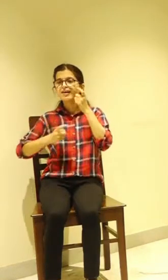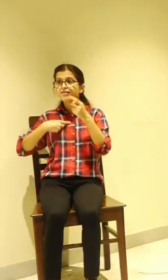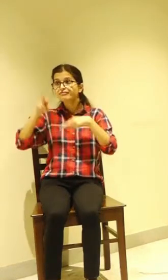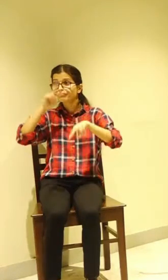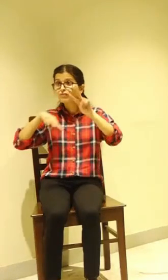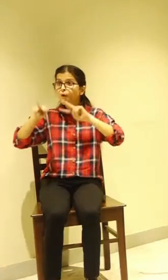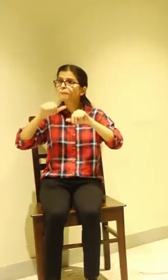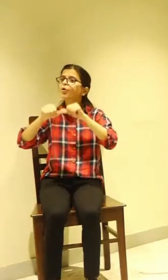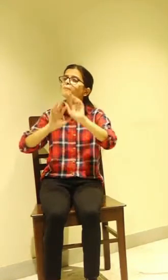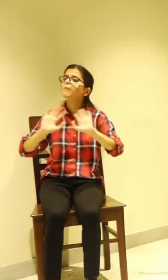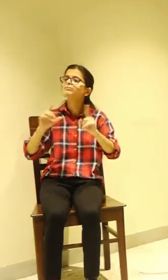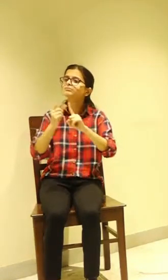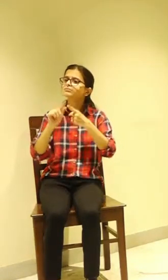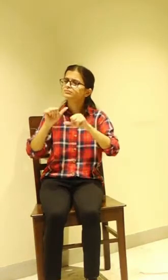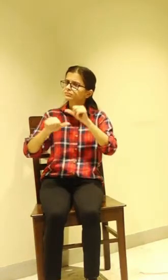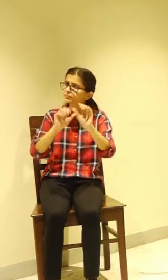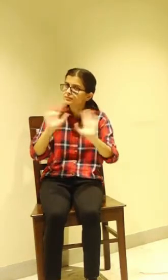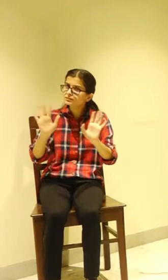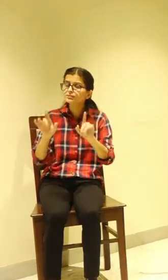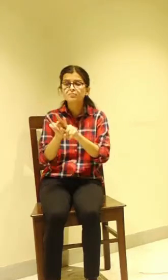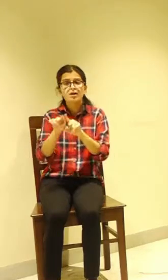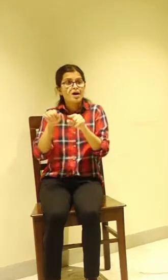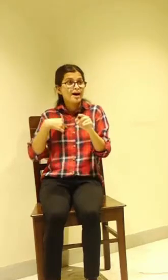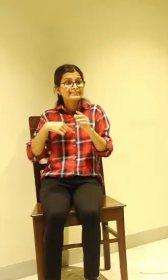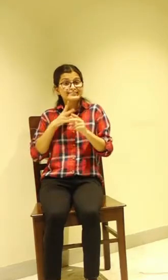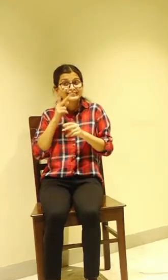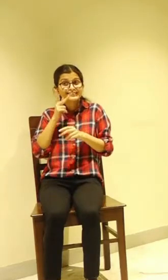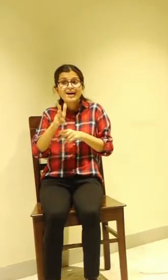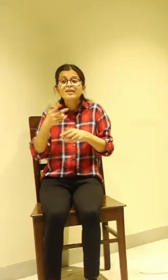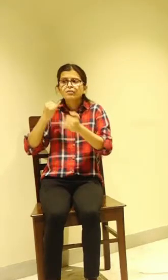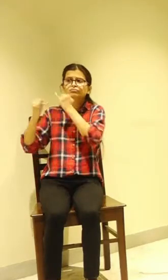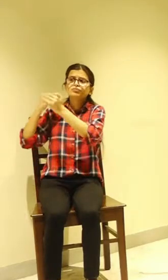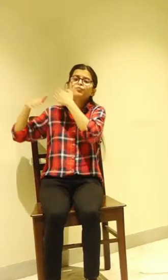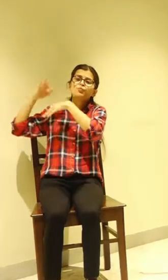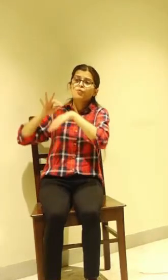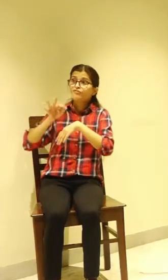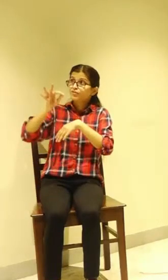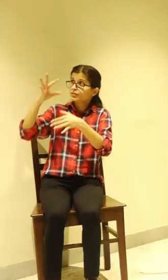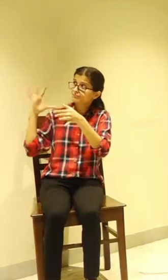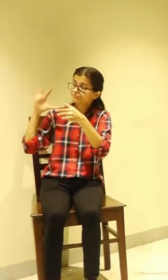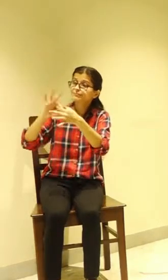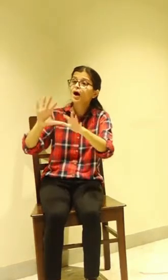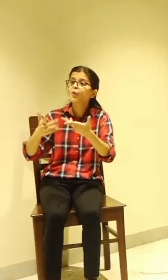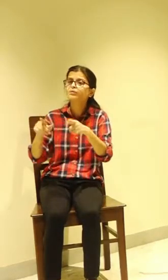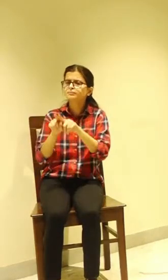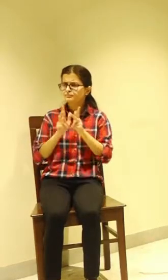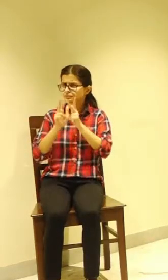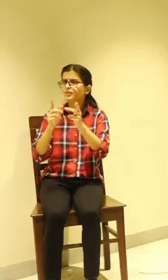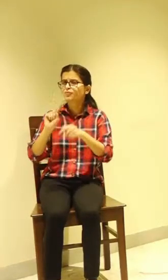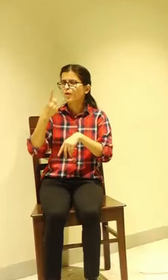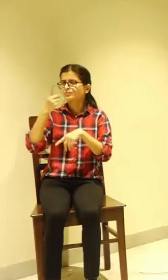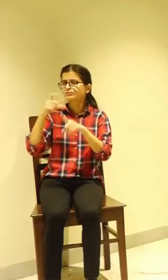And related to that, as you just said, was a very important development. Now again, why does history inform the future? On the 1st of